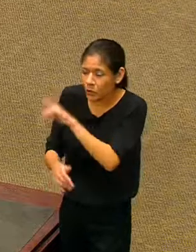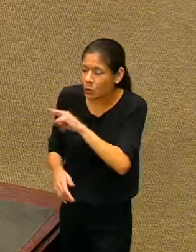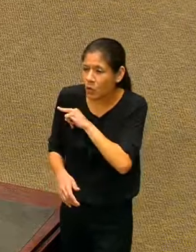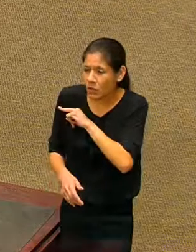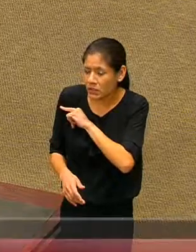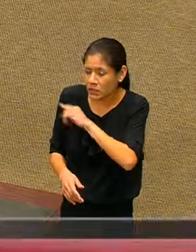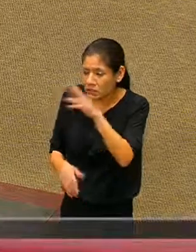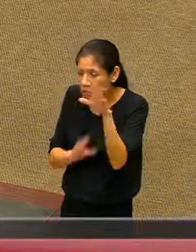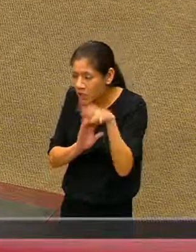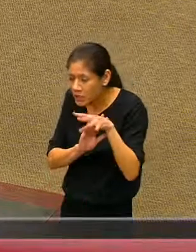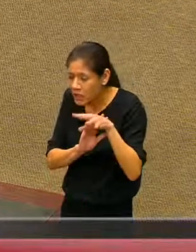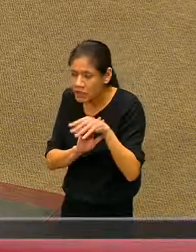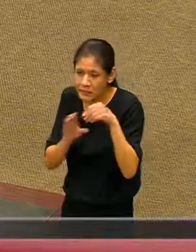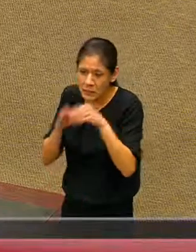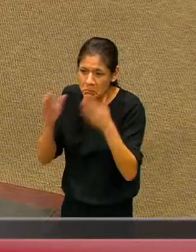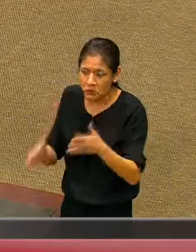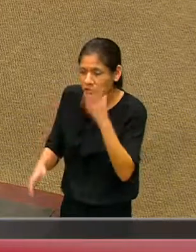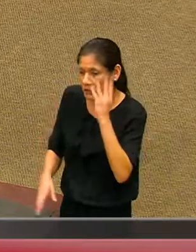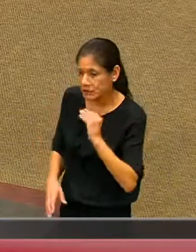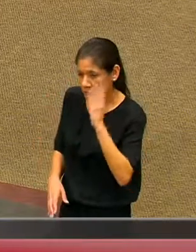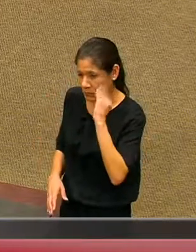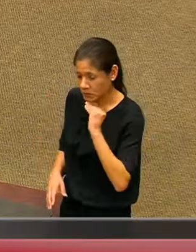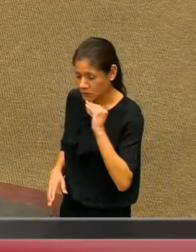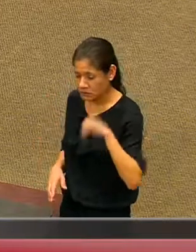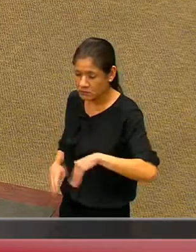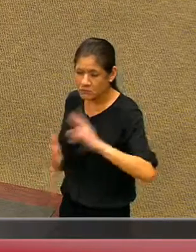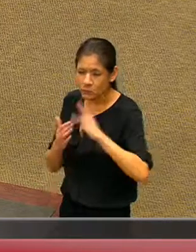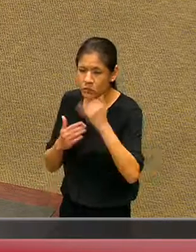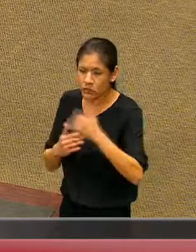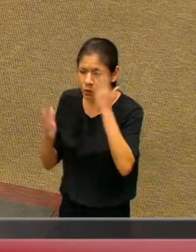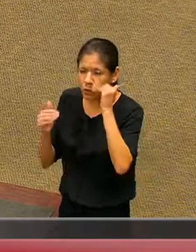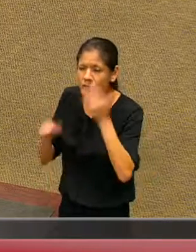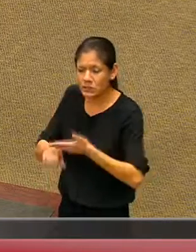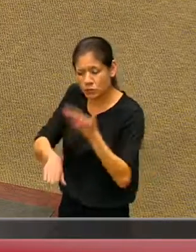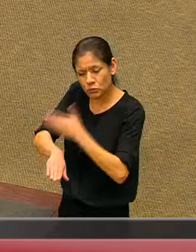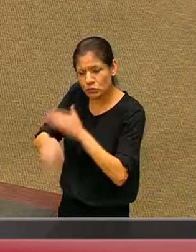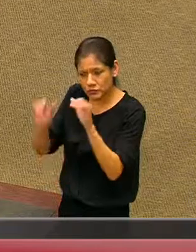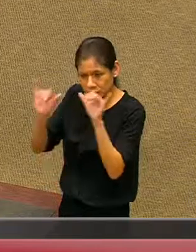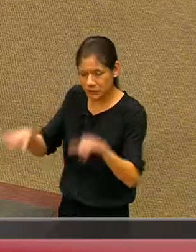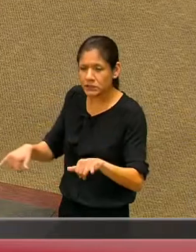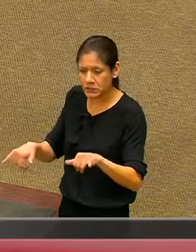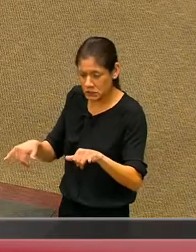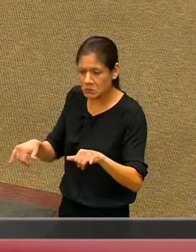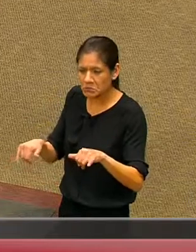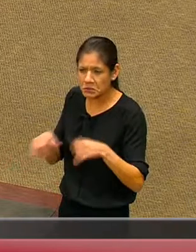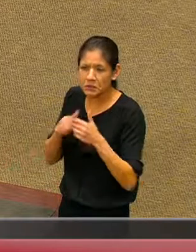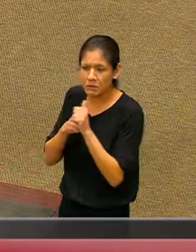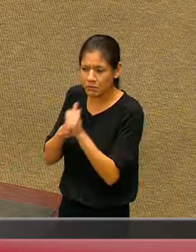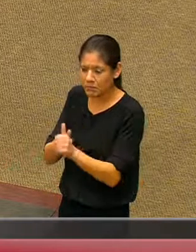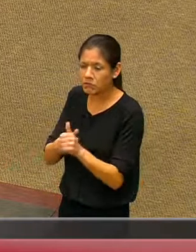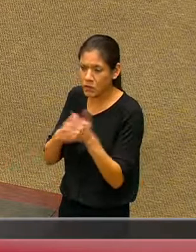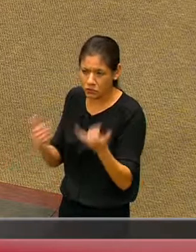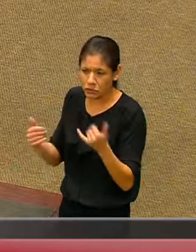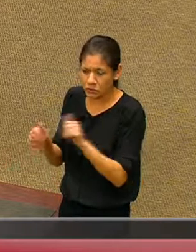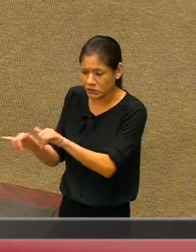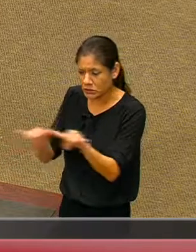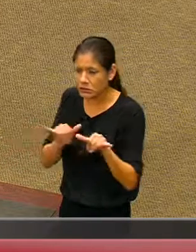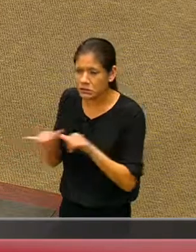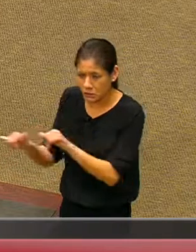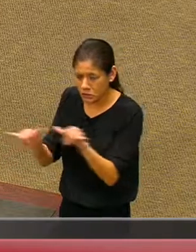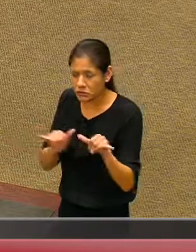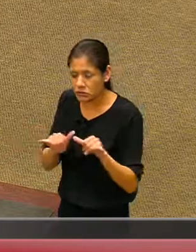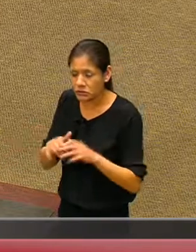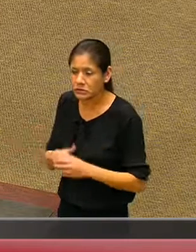in-person experiences. This project hopes to improve these systems to current industry standards. We want